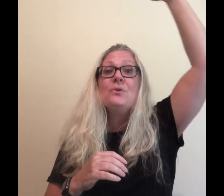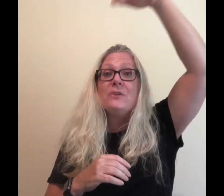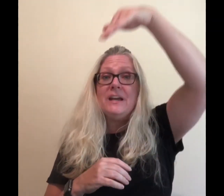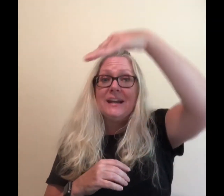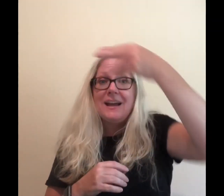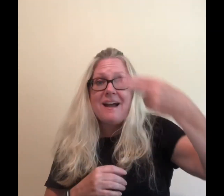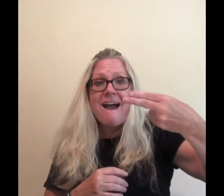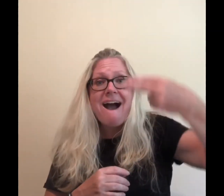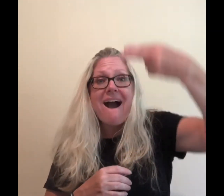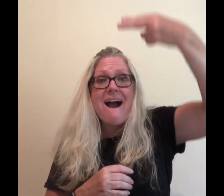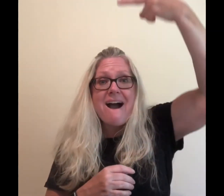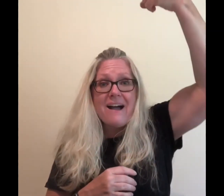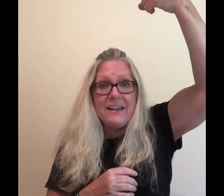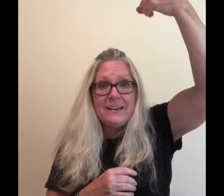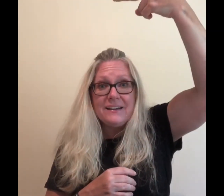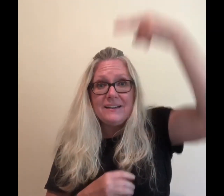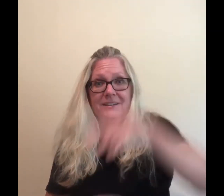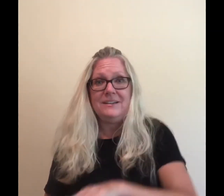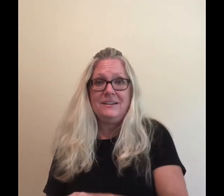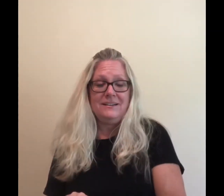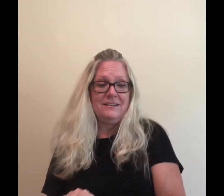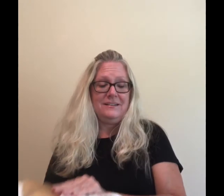soaring high.